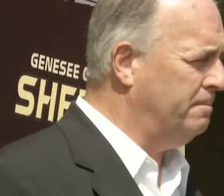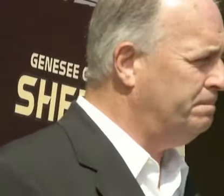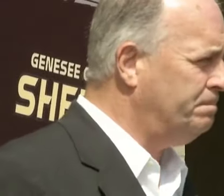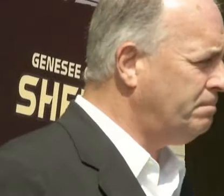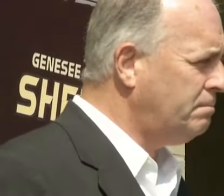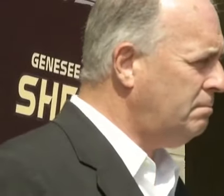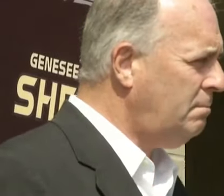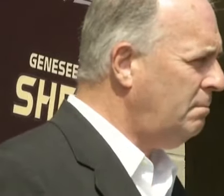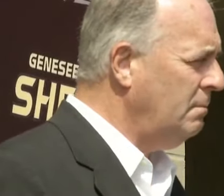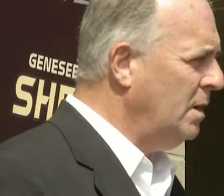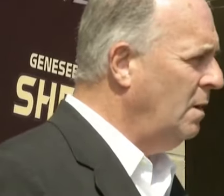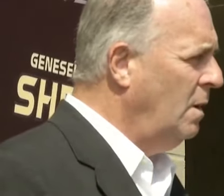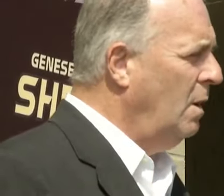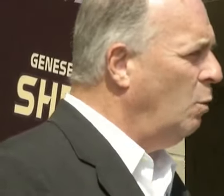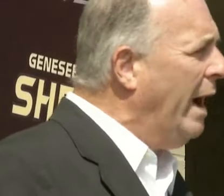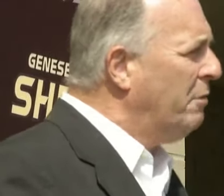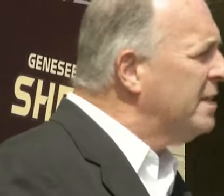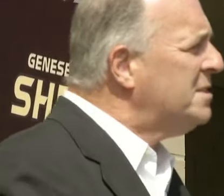one thing.